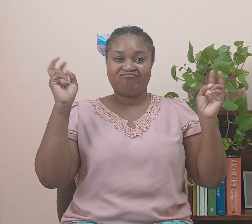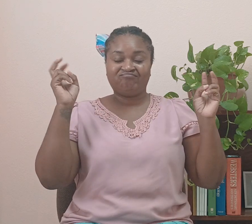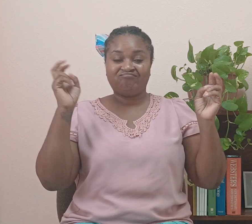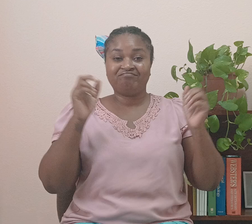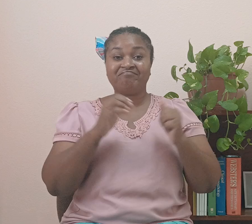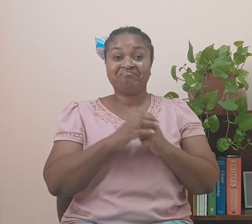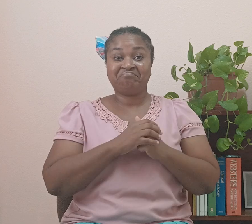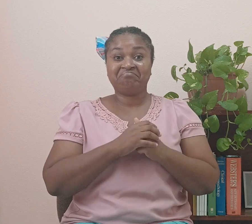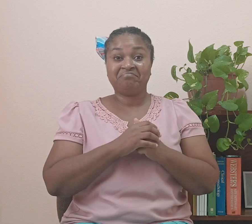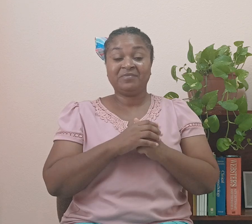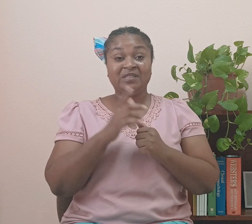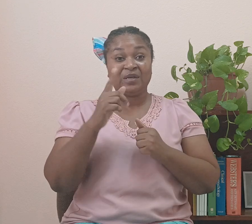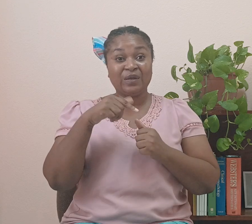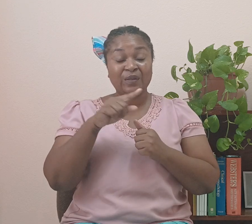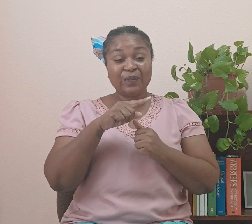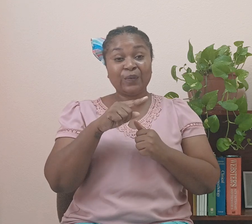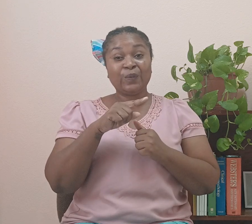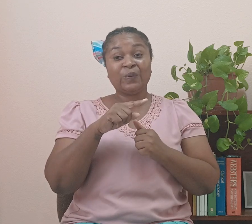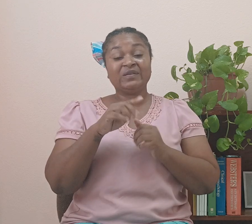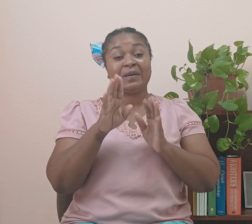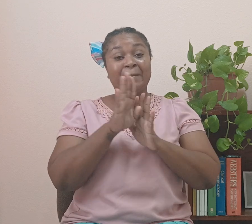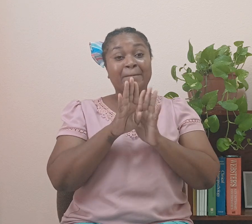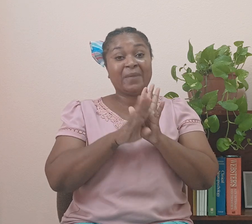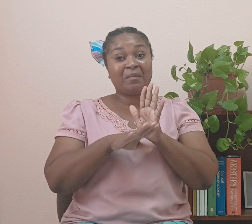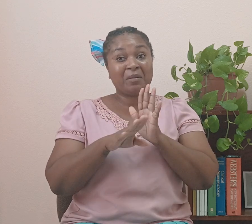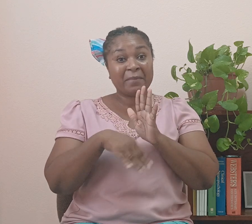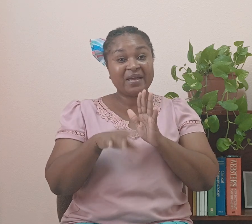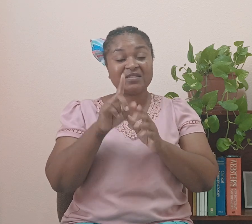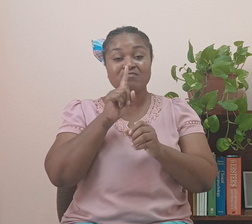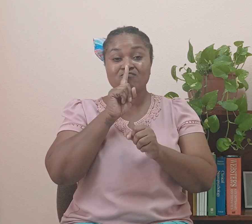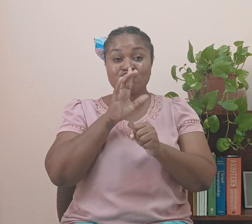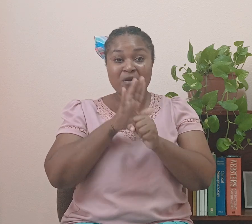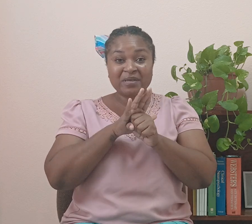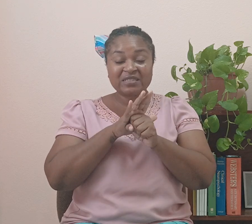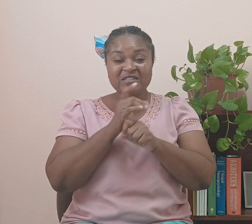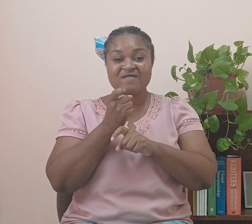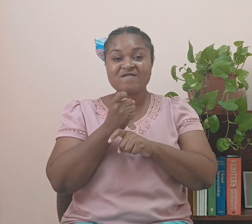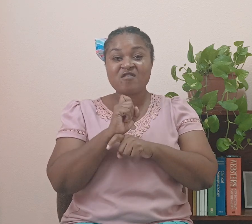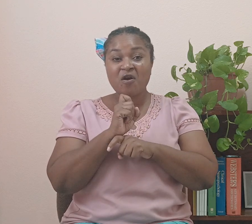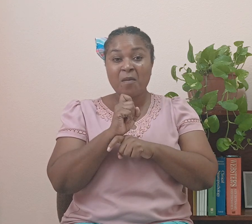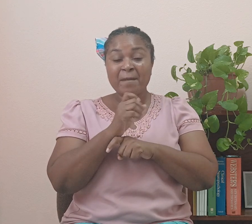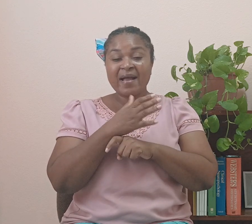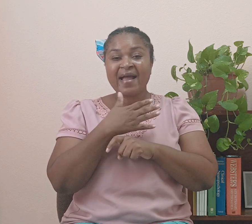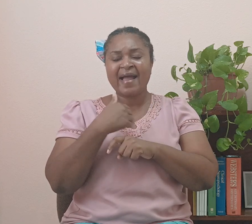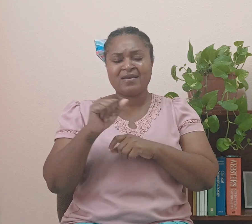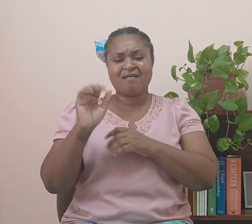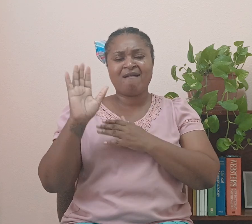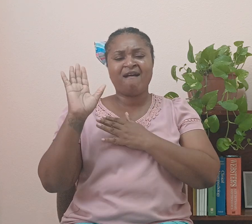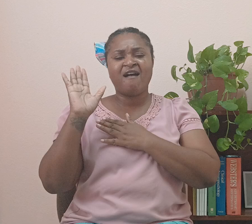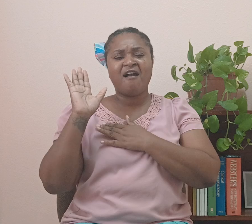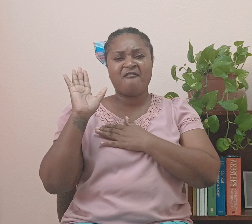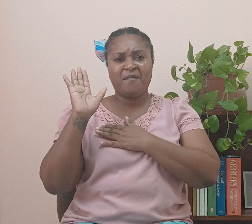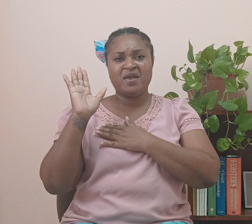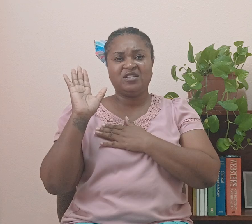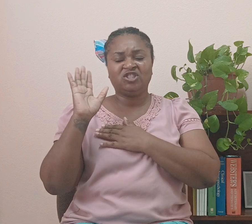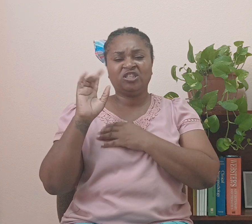These are Bible-based promises from and affirmations about